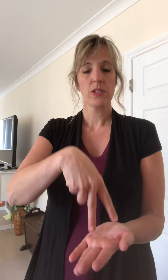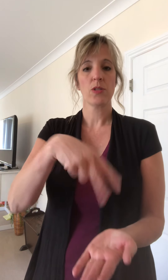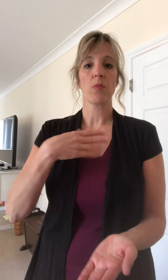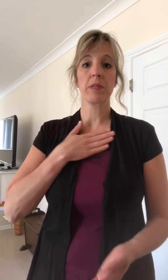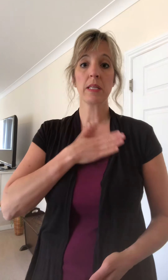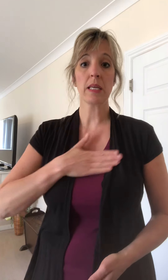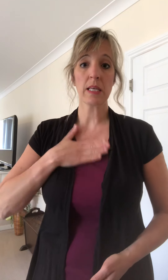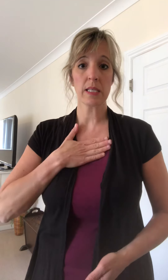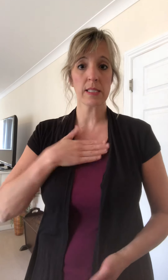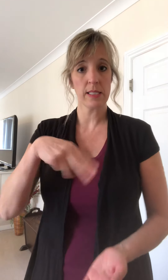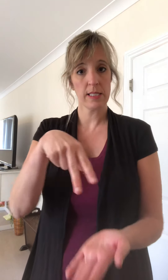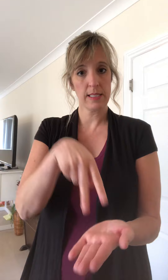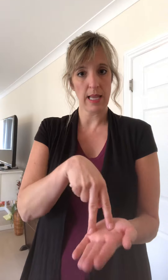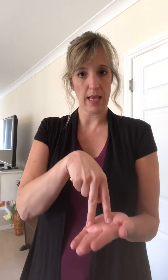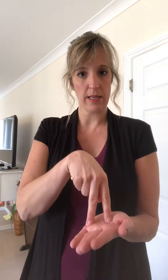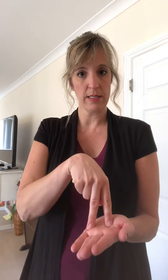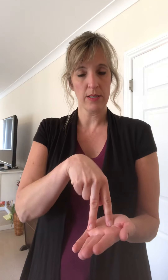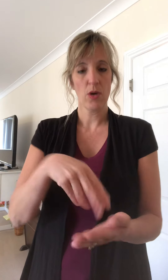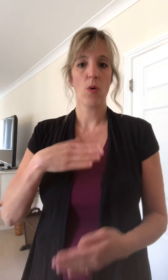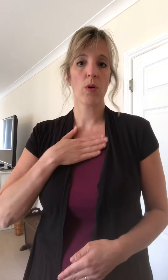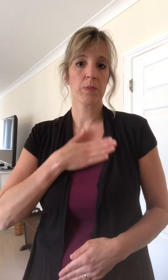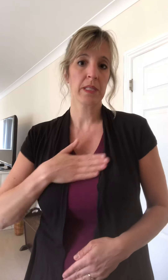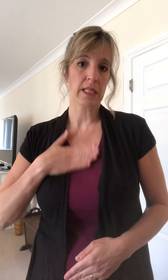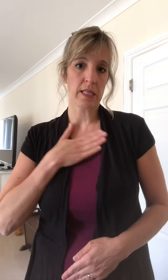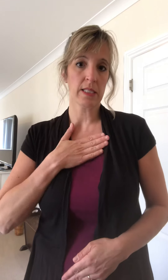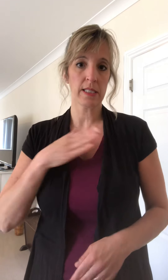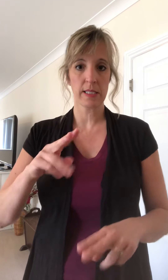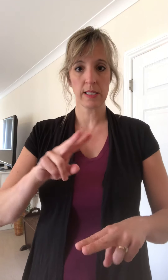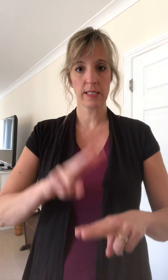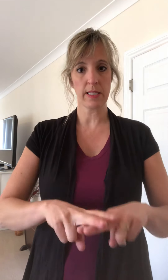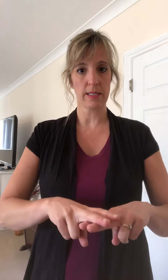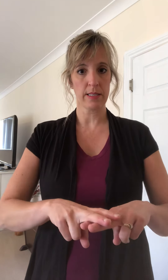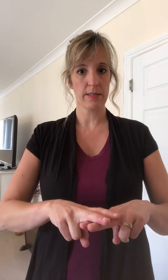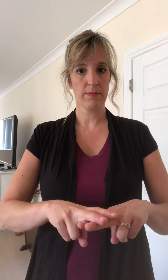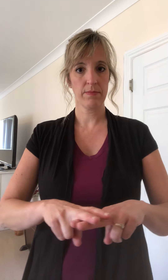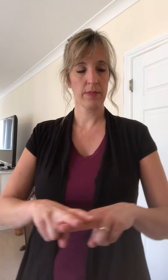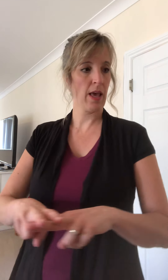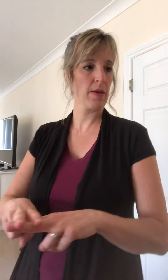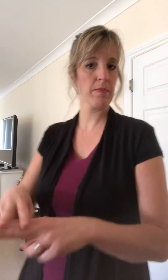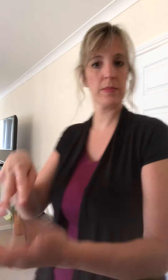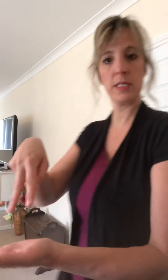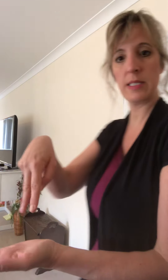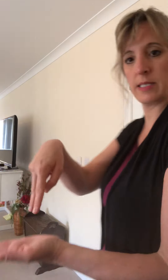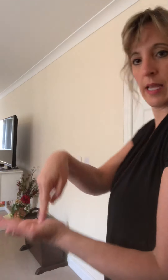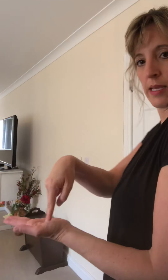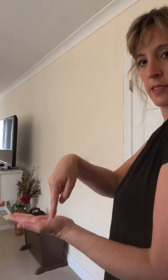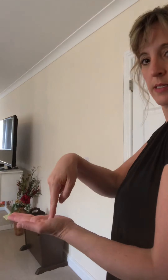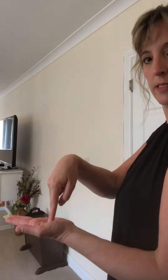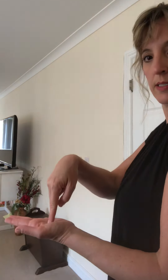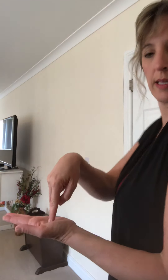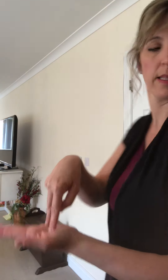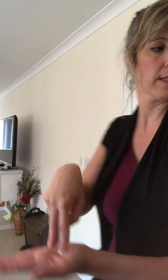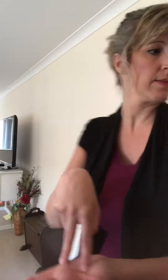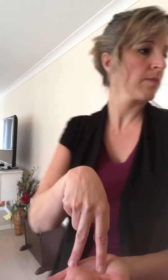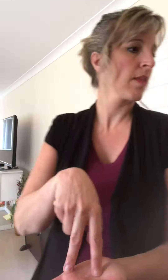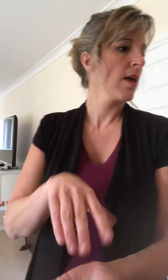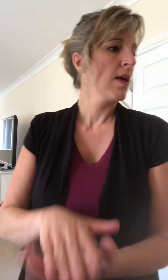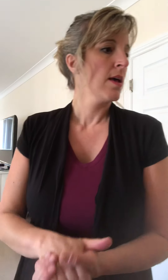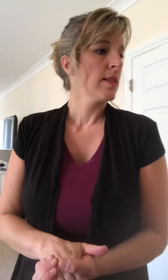So please stand or please sit, okay? Stand, like this. The